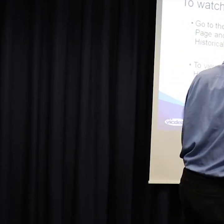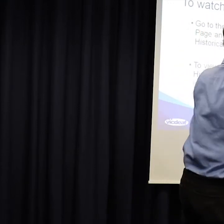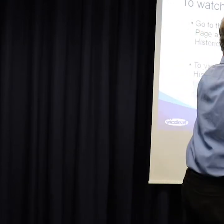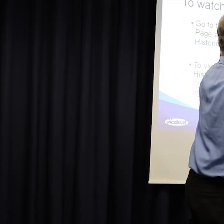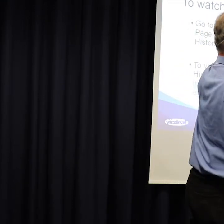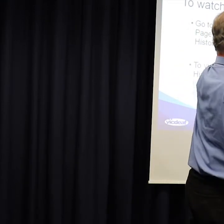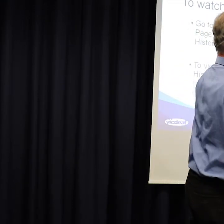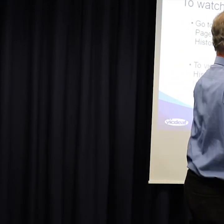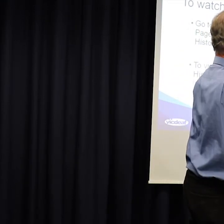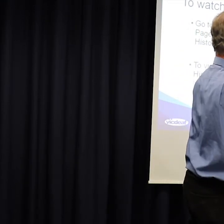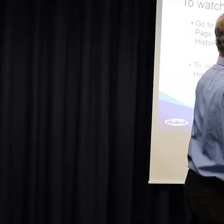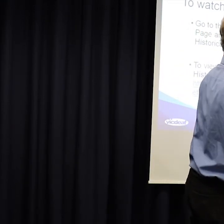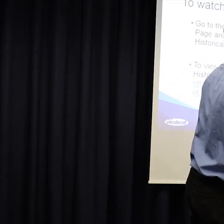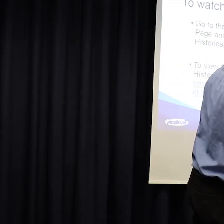Victoria. The big one.